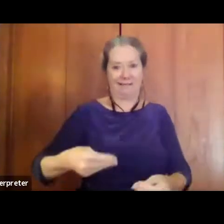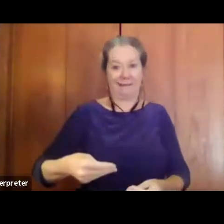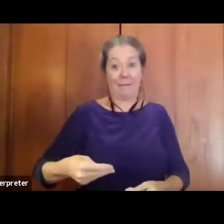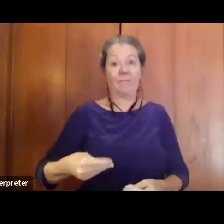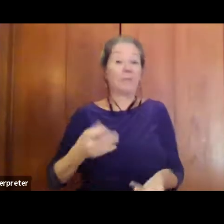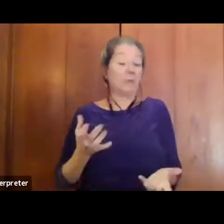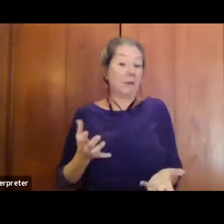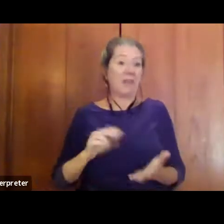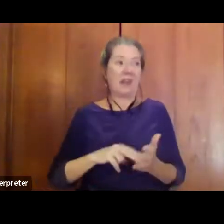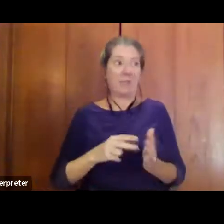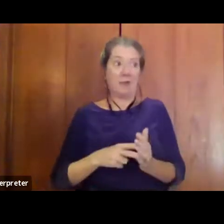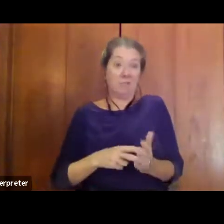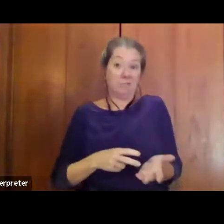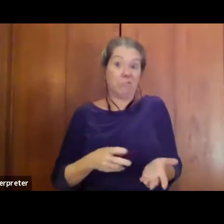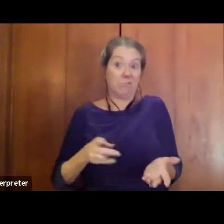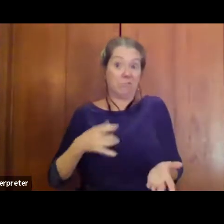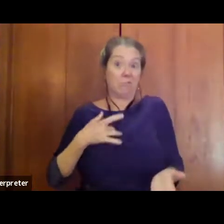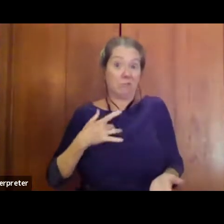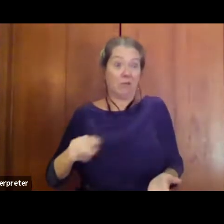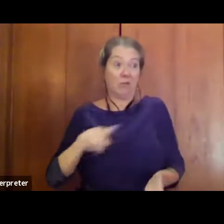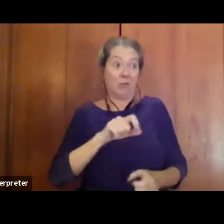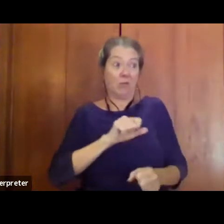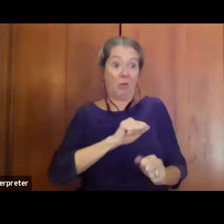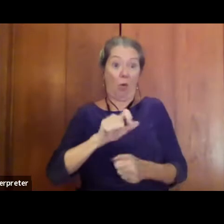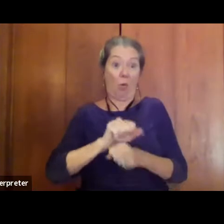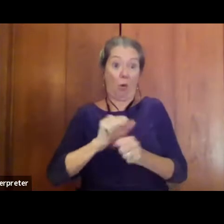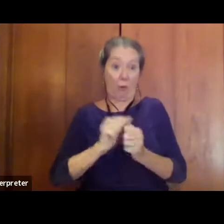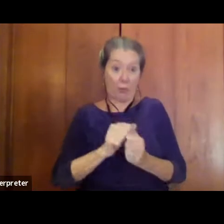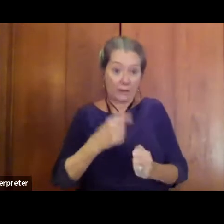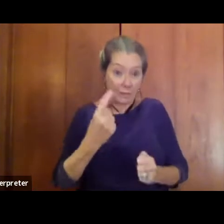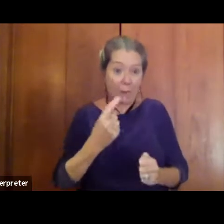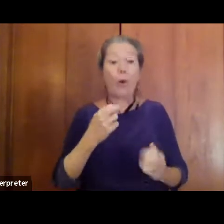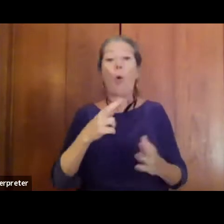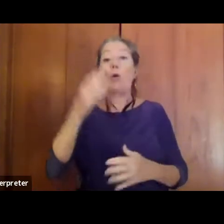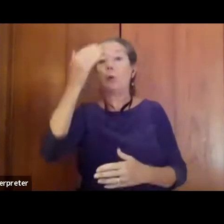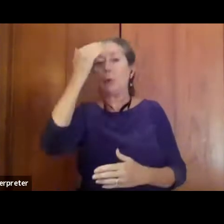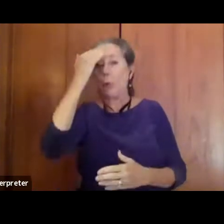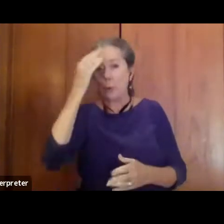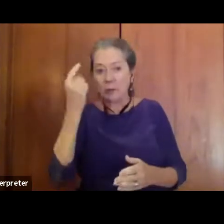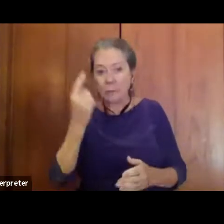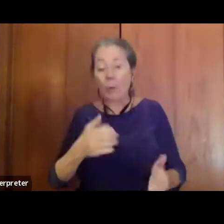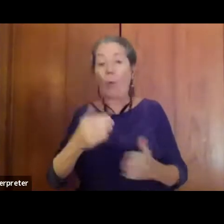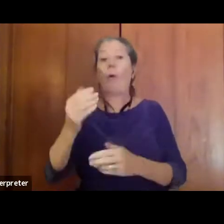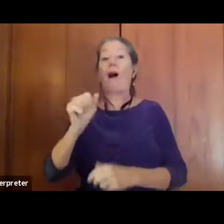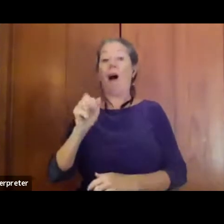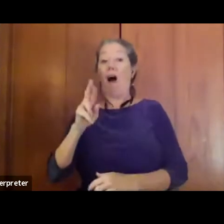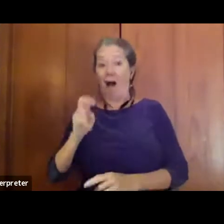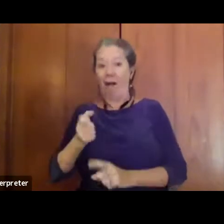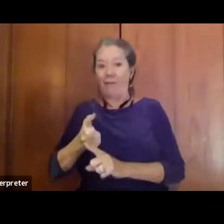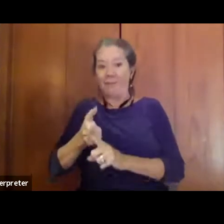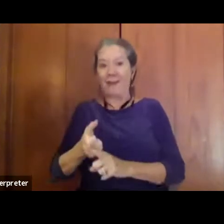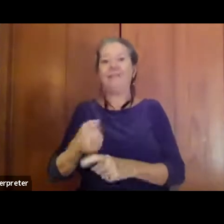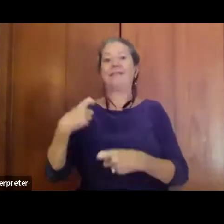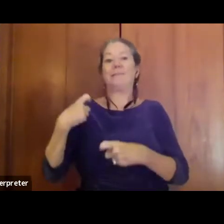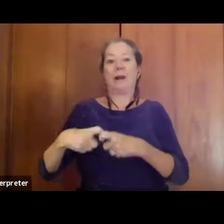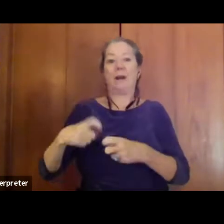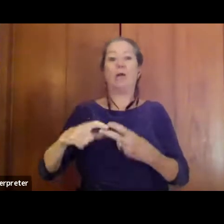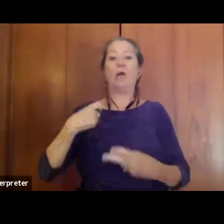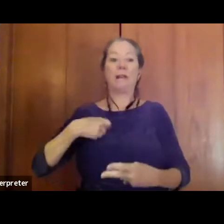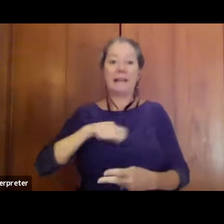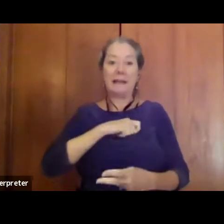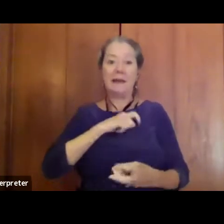you work with someone, know someone, or are someone that considers themselves Hispanic, Latino,